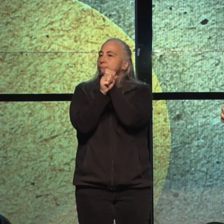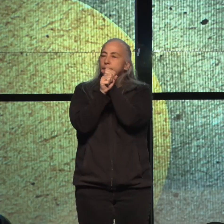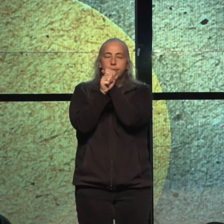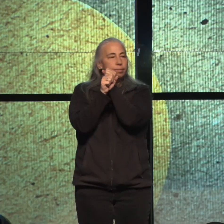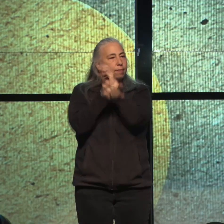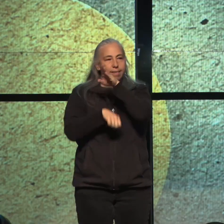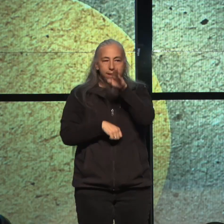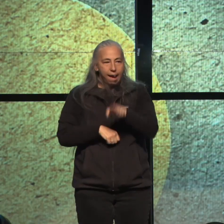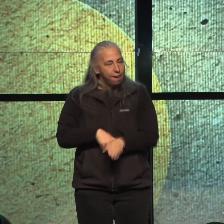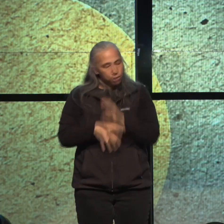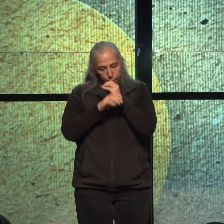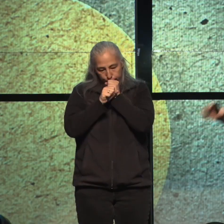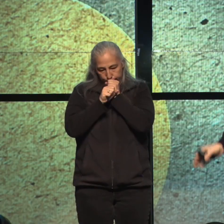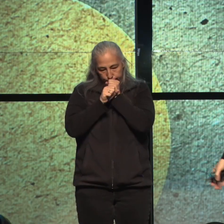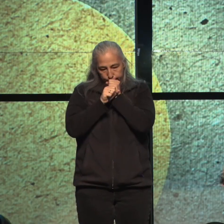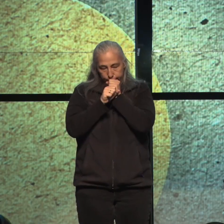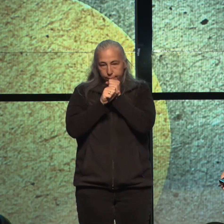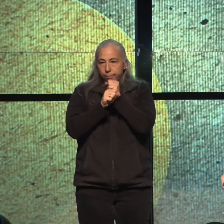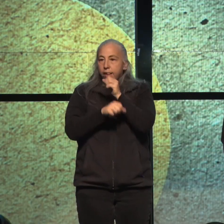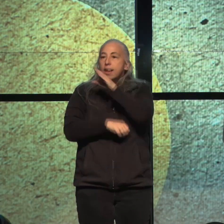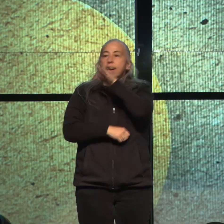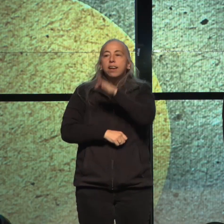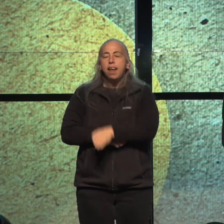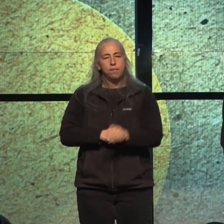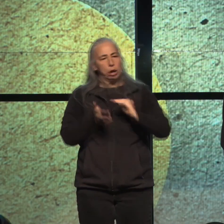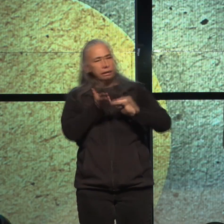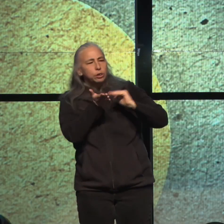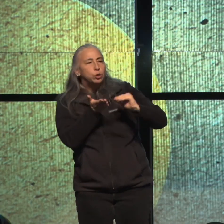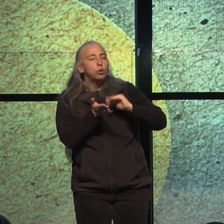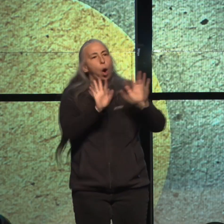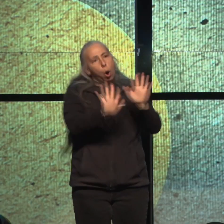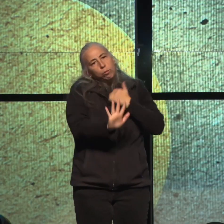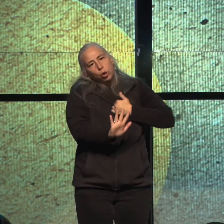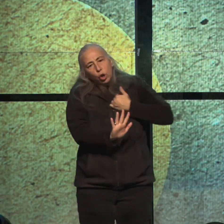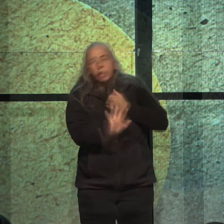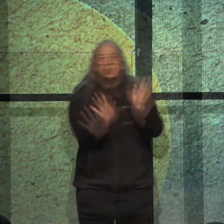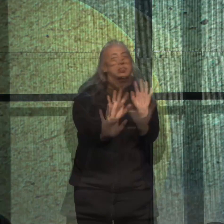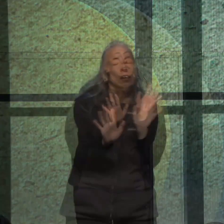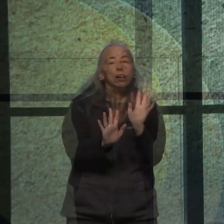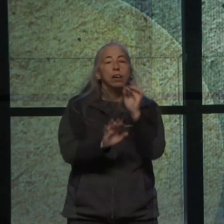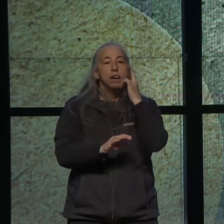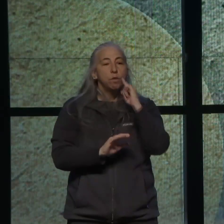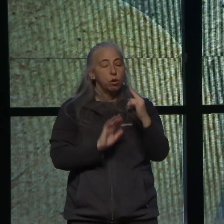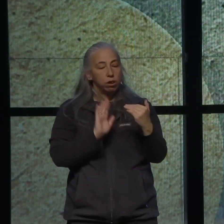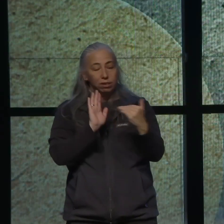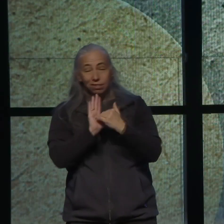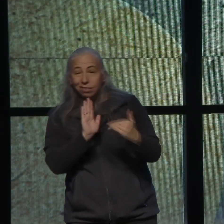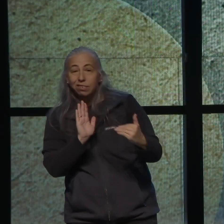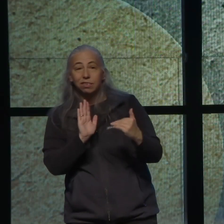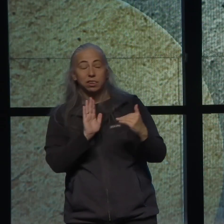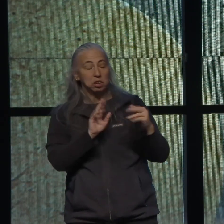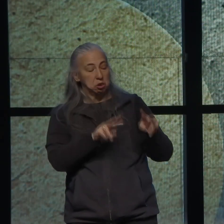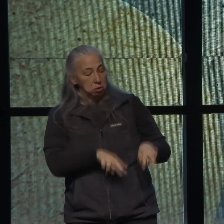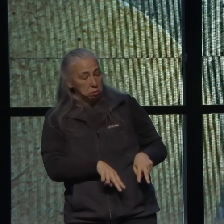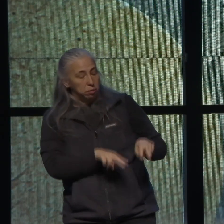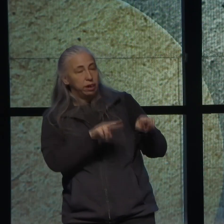silent towards, and we will not make excuses for the dehumanizing, racist, sexist, homophobic rhetoric found in